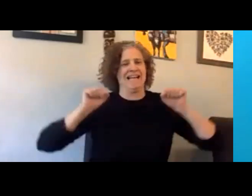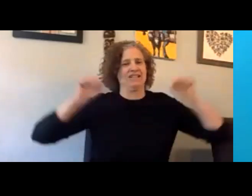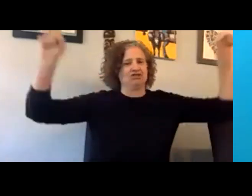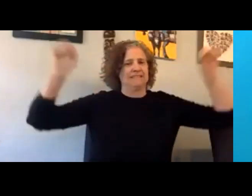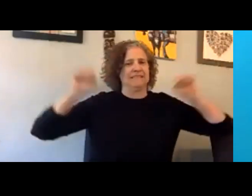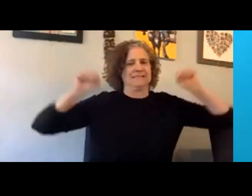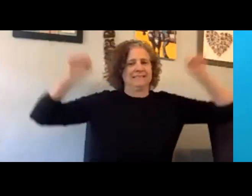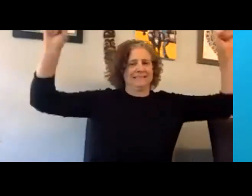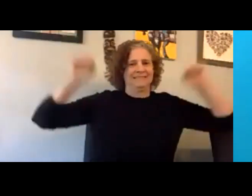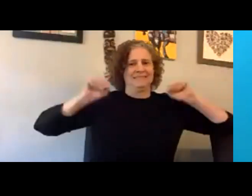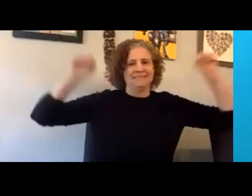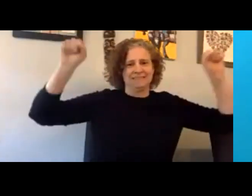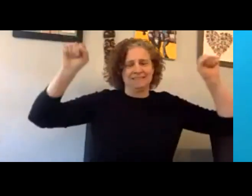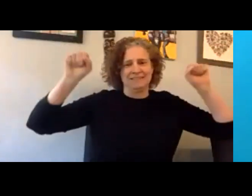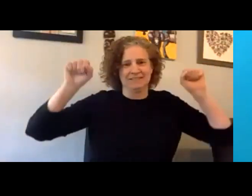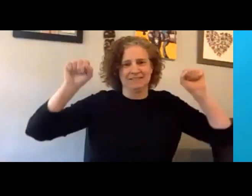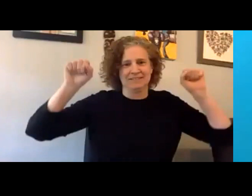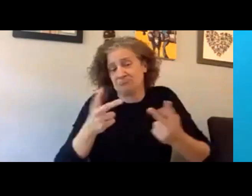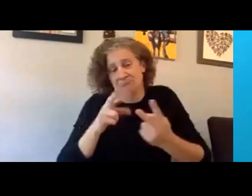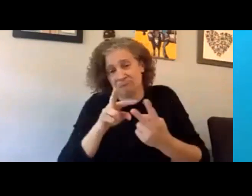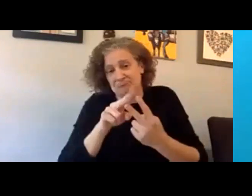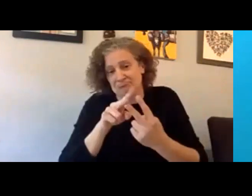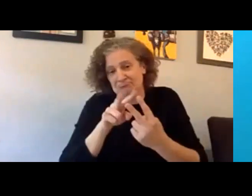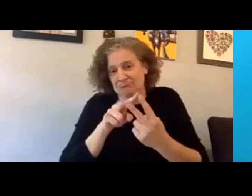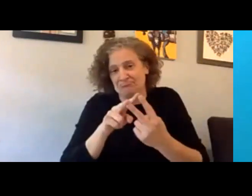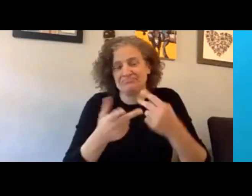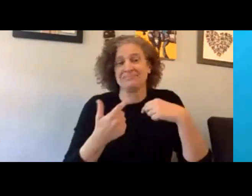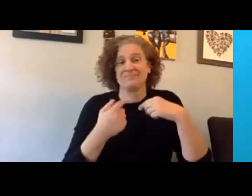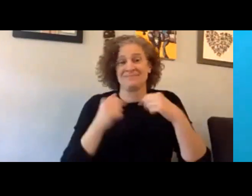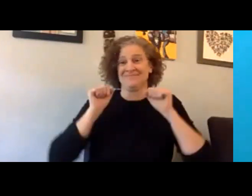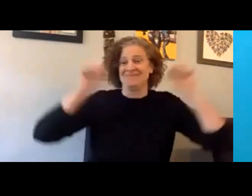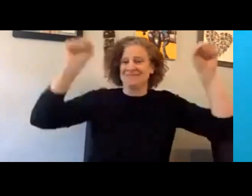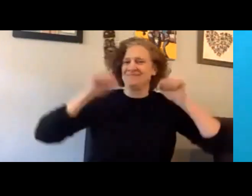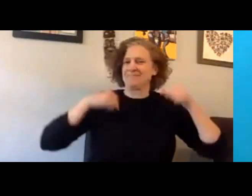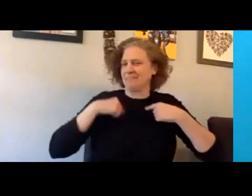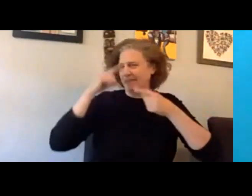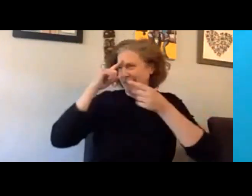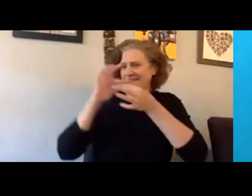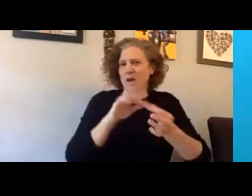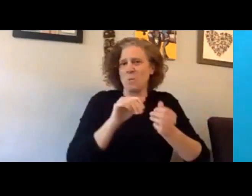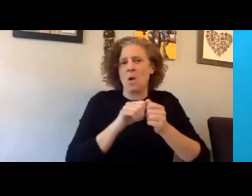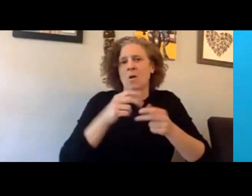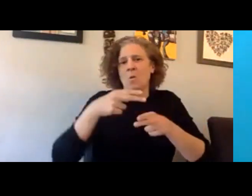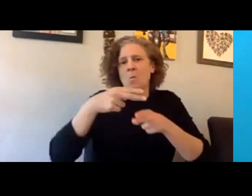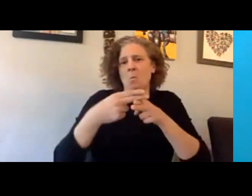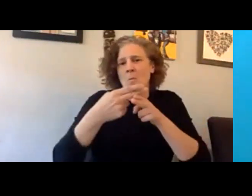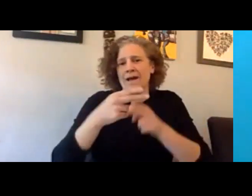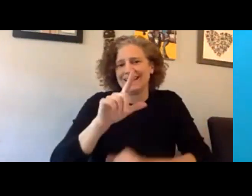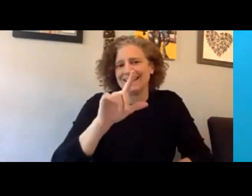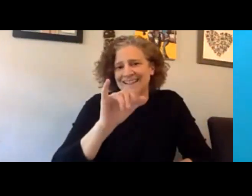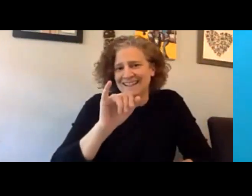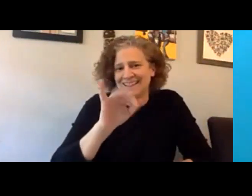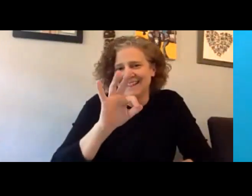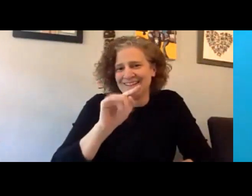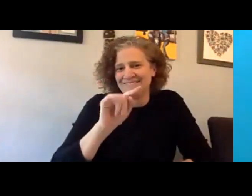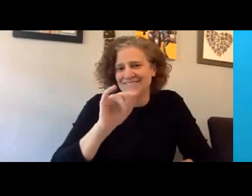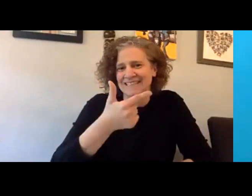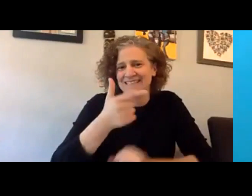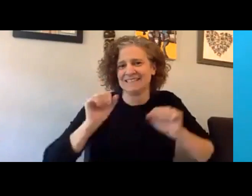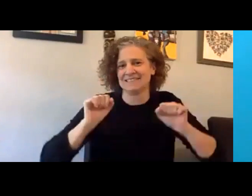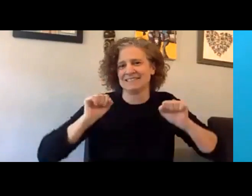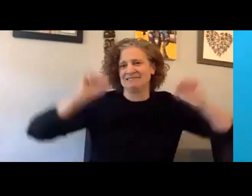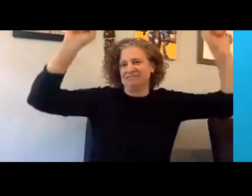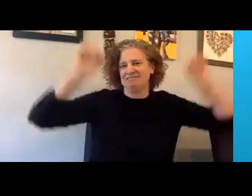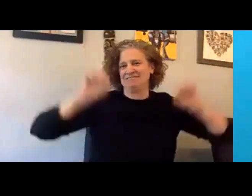My wife's family uses this, exercise. So you can use either one. Either one. It